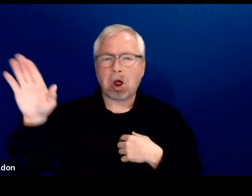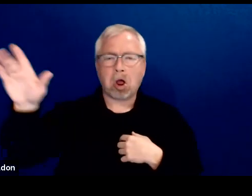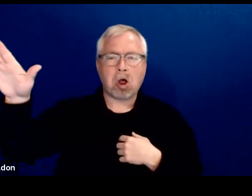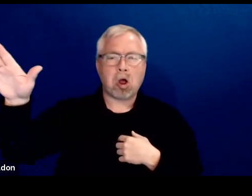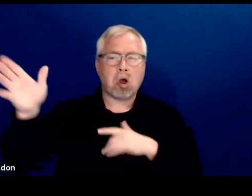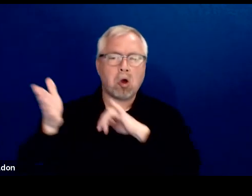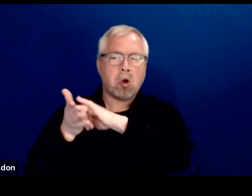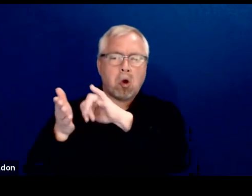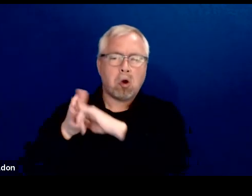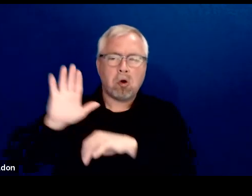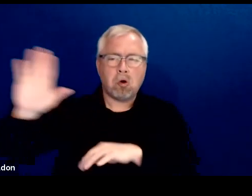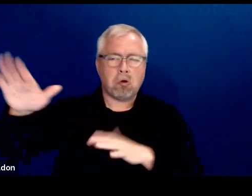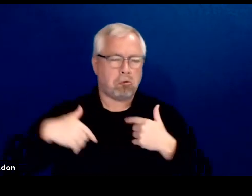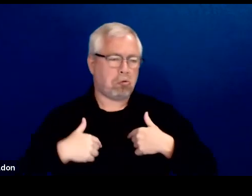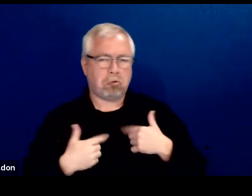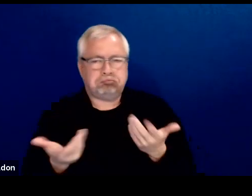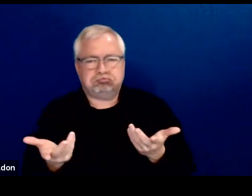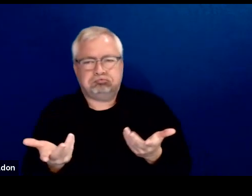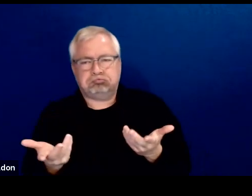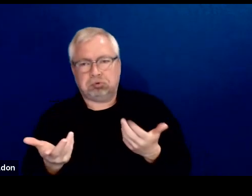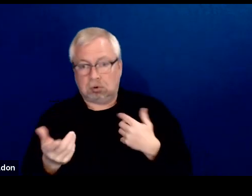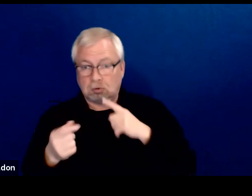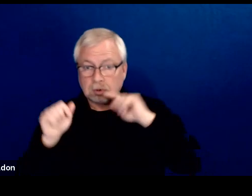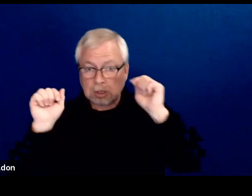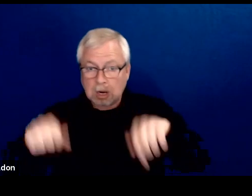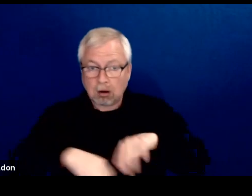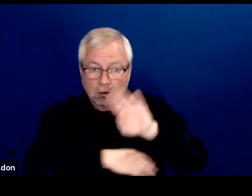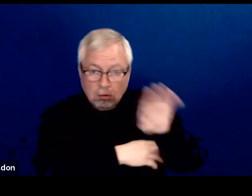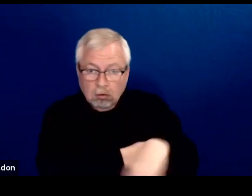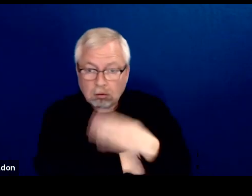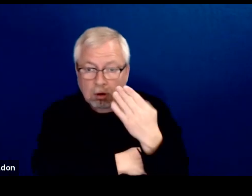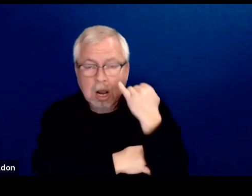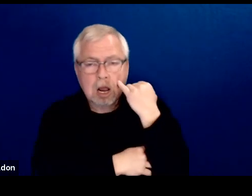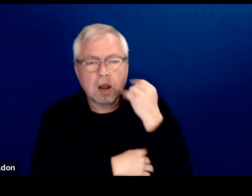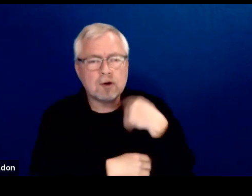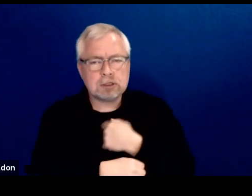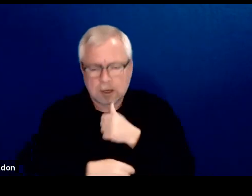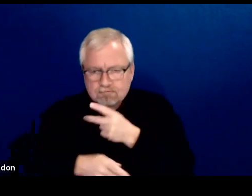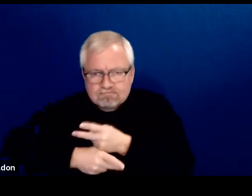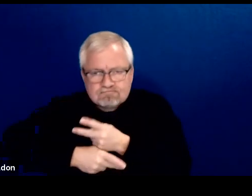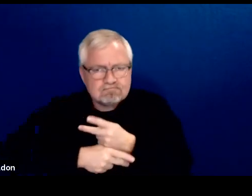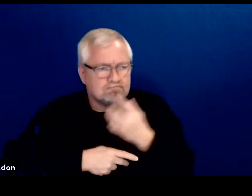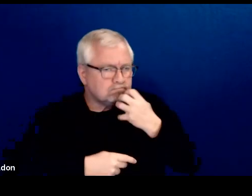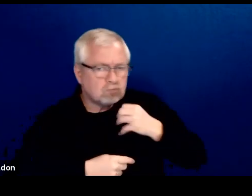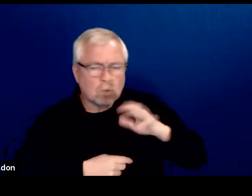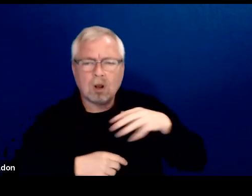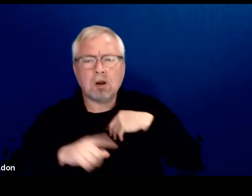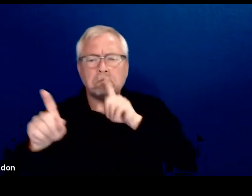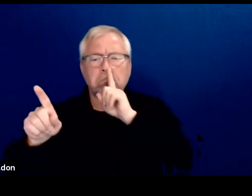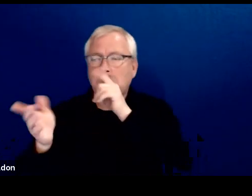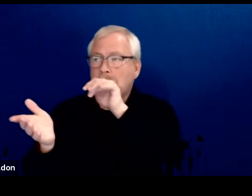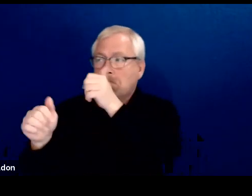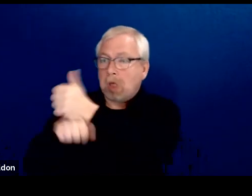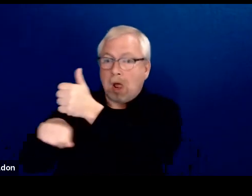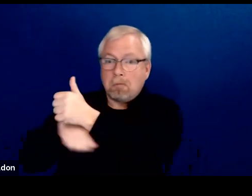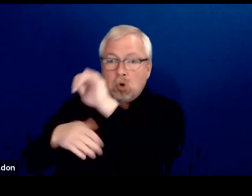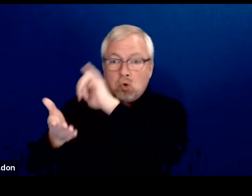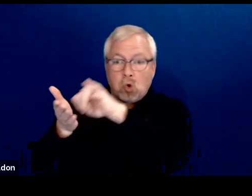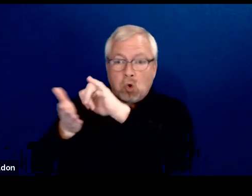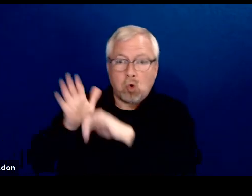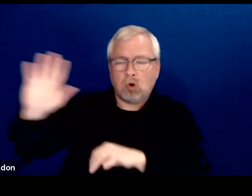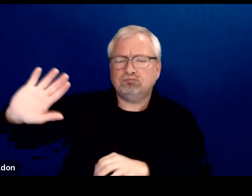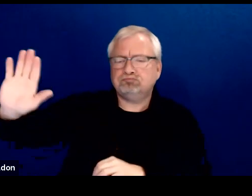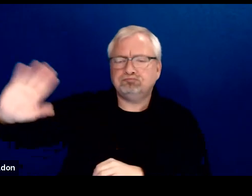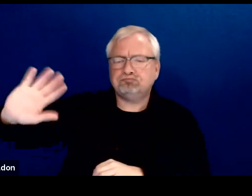you don't take the proper precautions. And I'm not saying New York didn't take the proper precautions. The problem is that many days back,